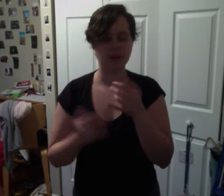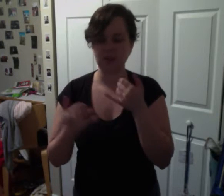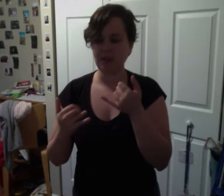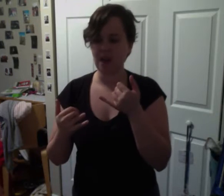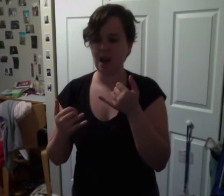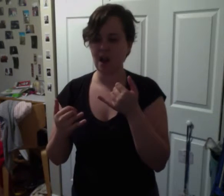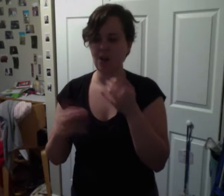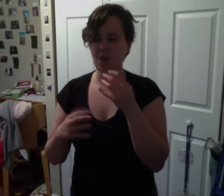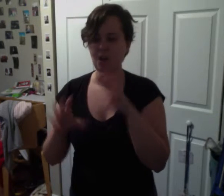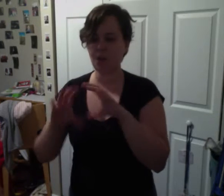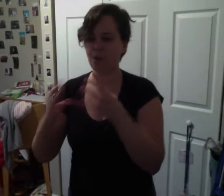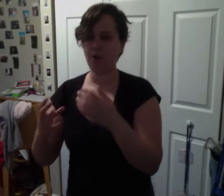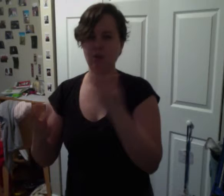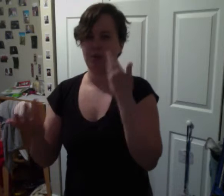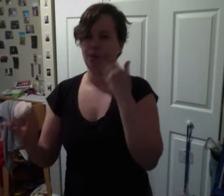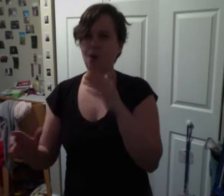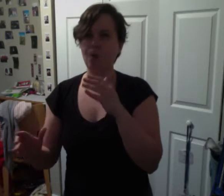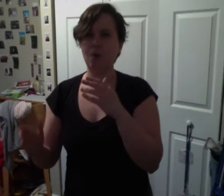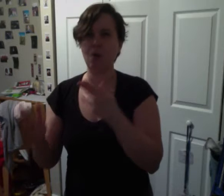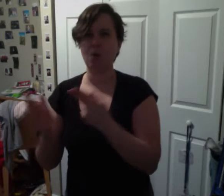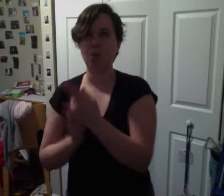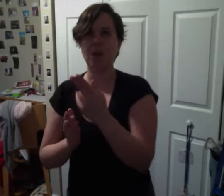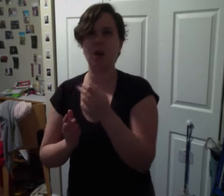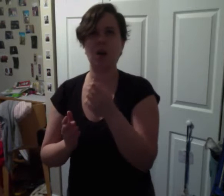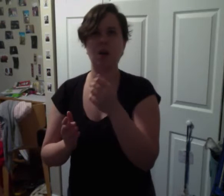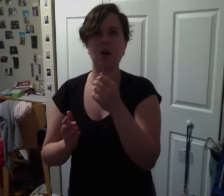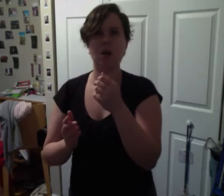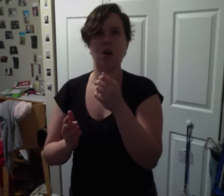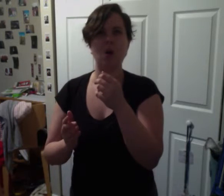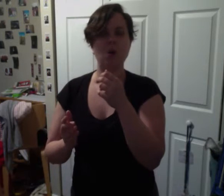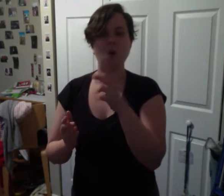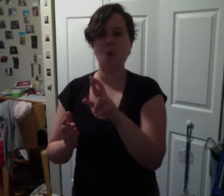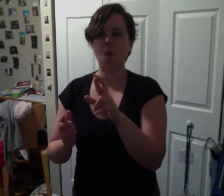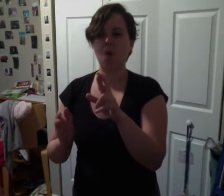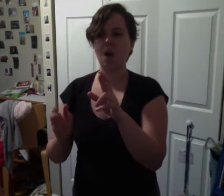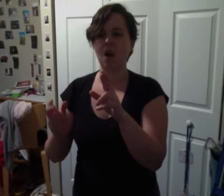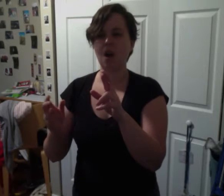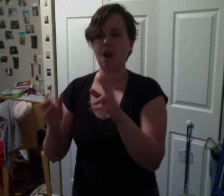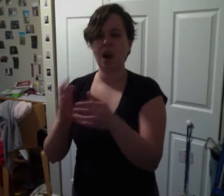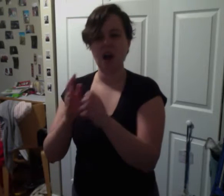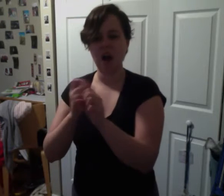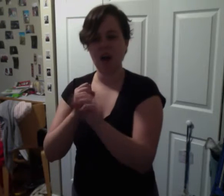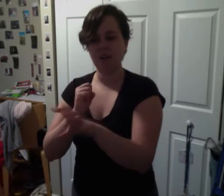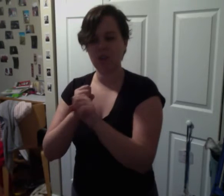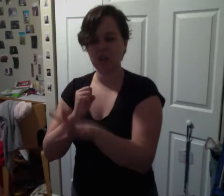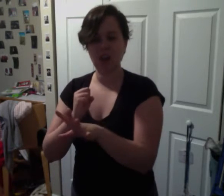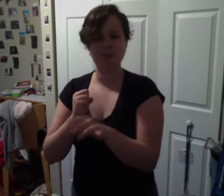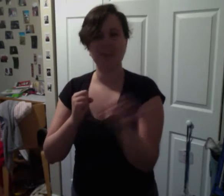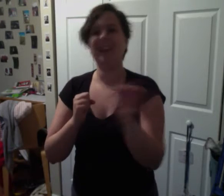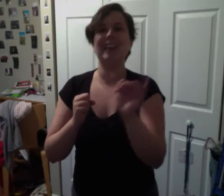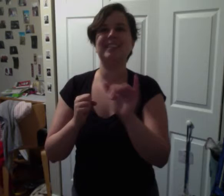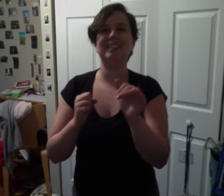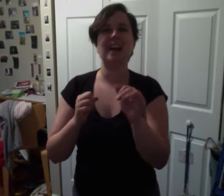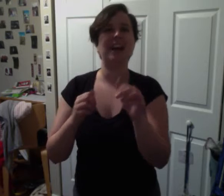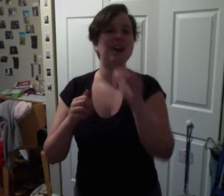of the anti-reality TV. Nobody comes to StoryCorps to get rich. Nobody comes to get famous. It's simply an act of